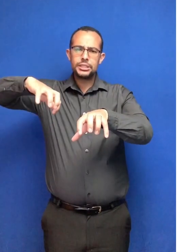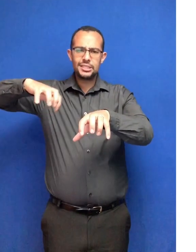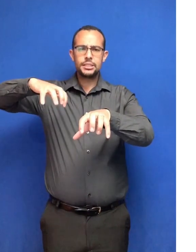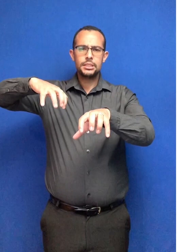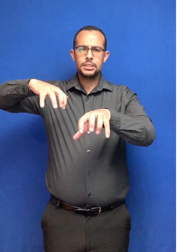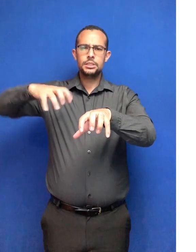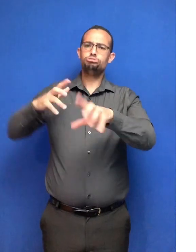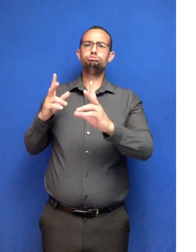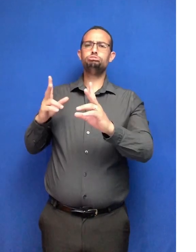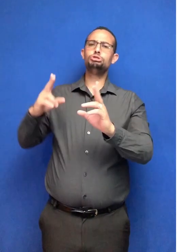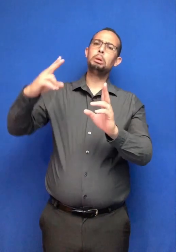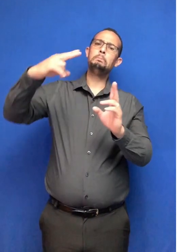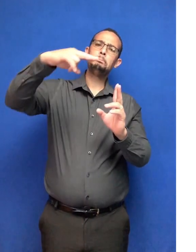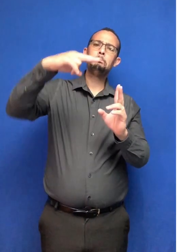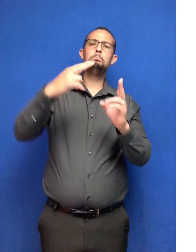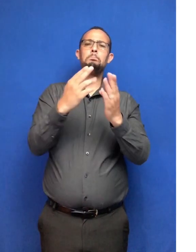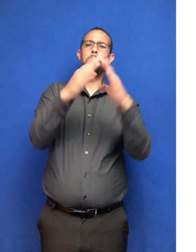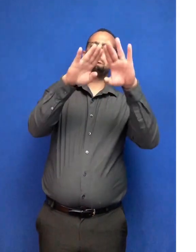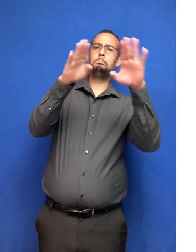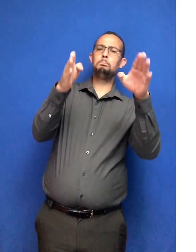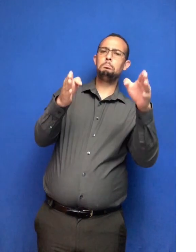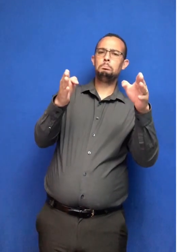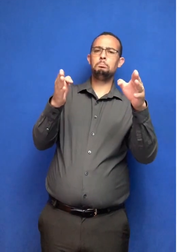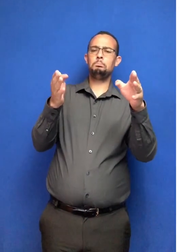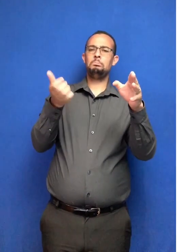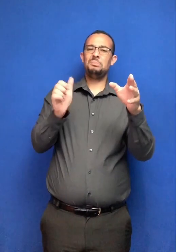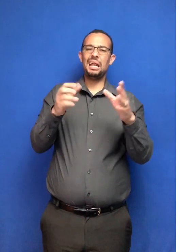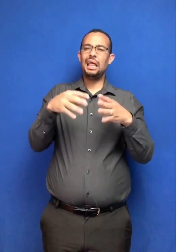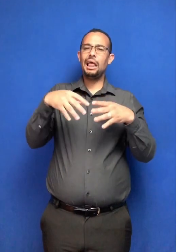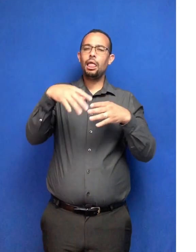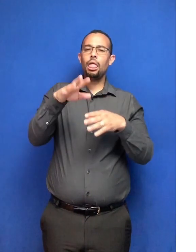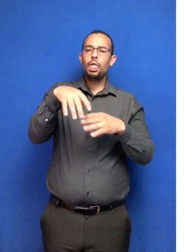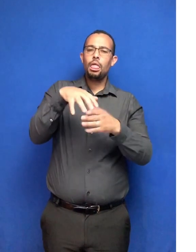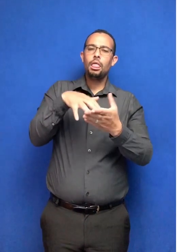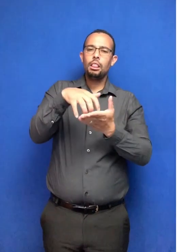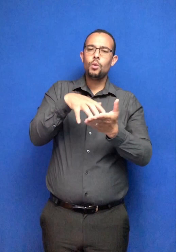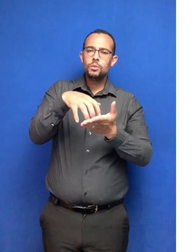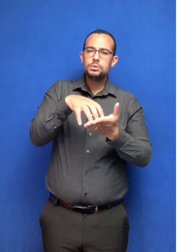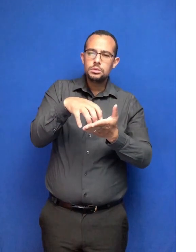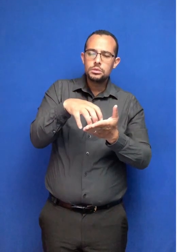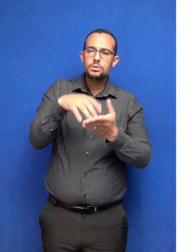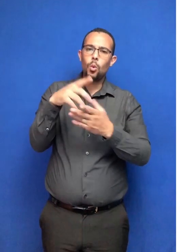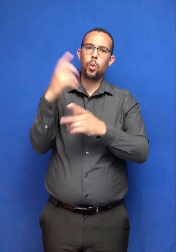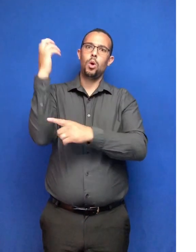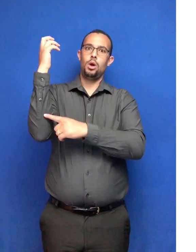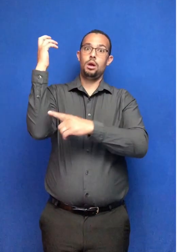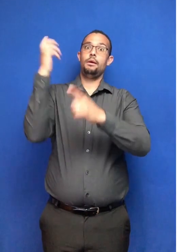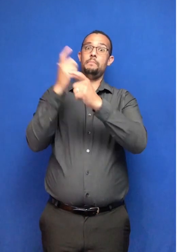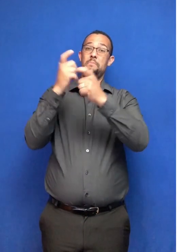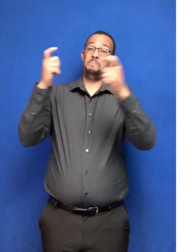Any loose branches or anything that could, if it were to break, fall onto the house, cut